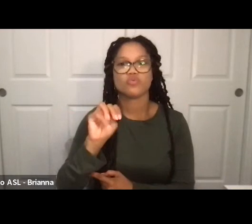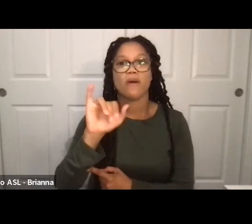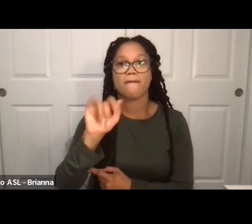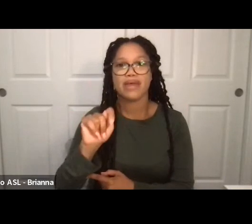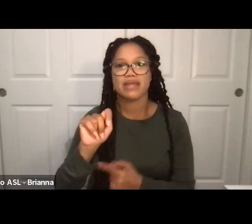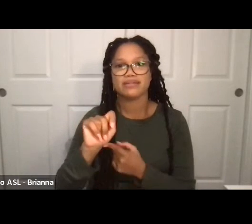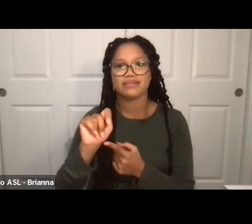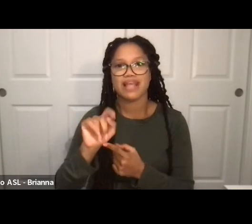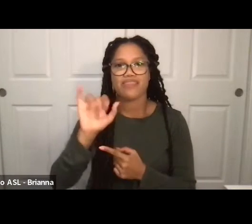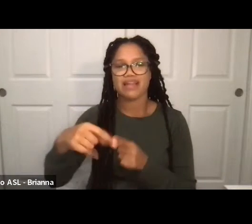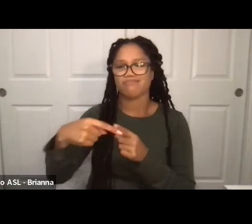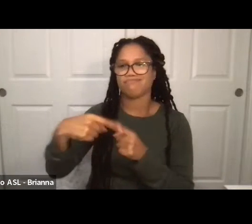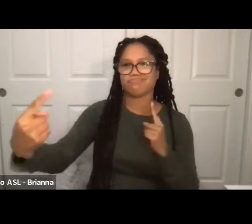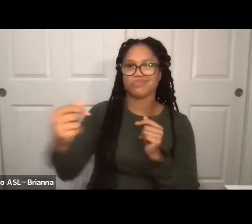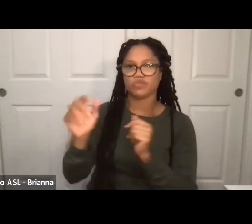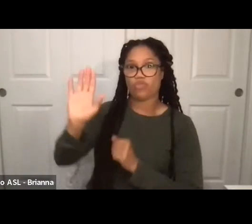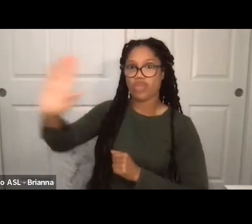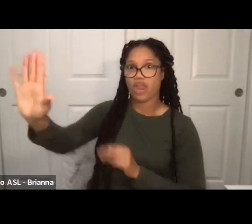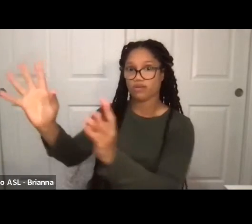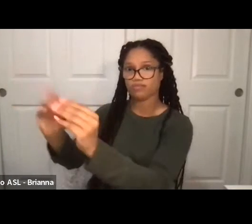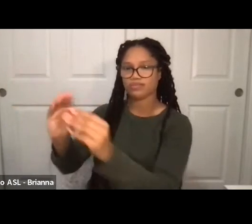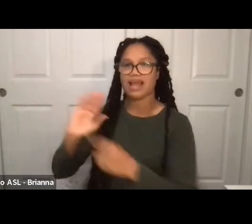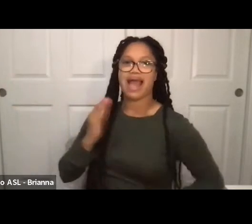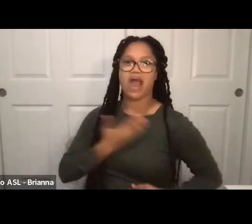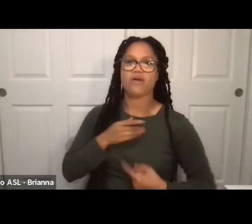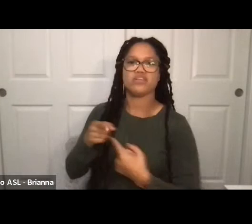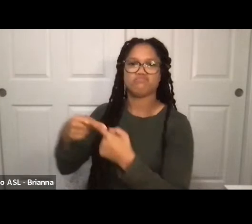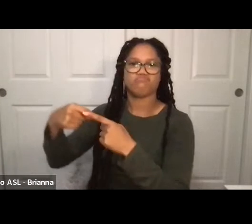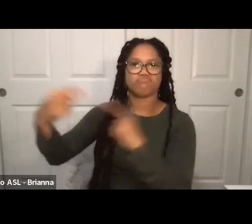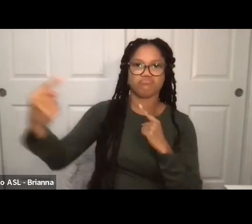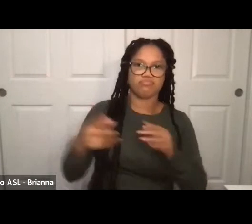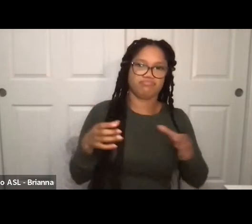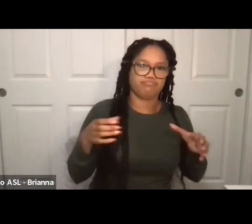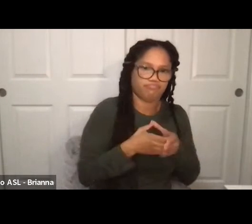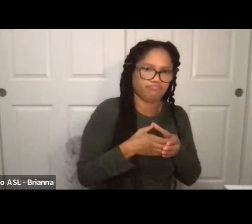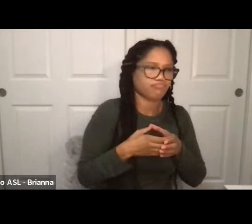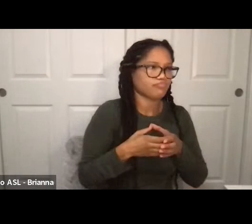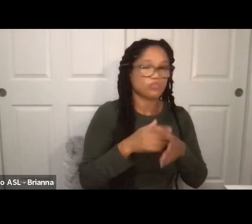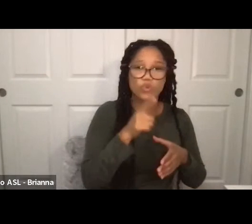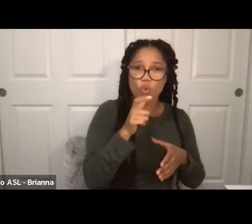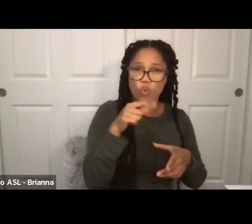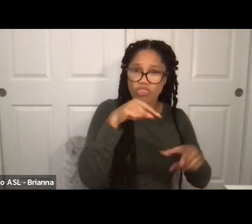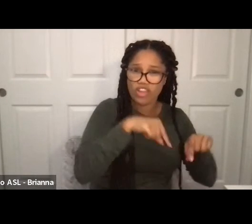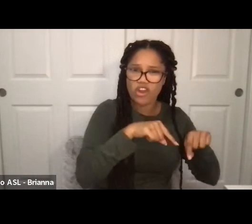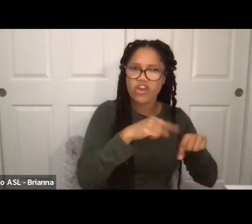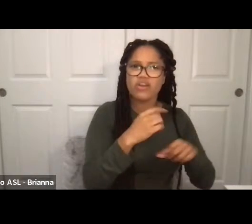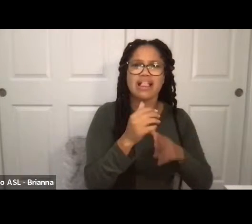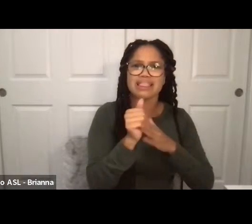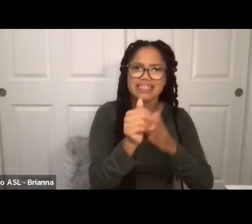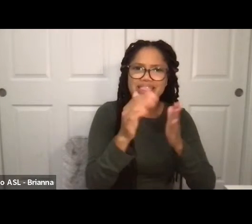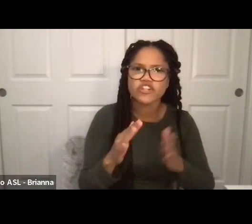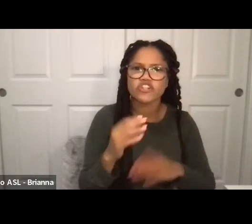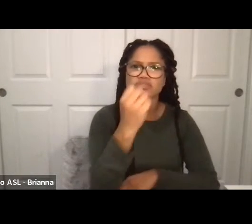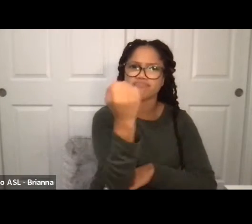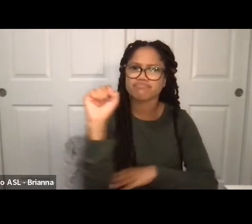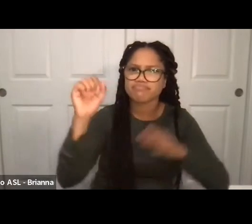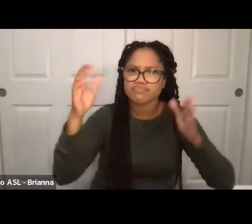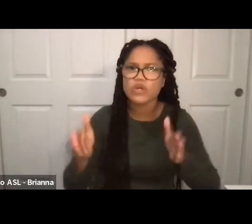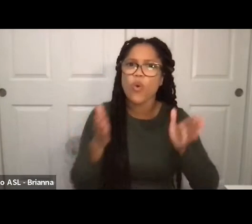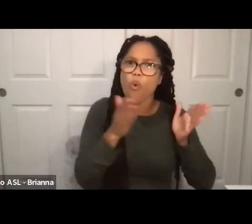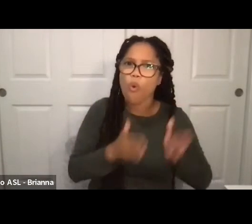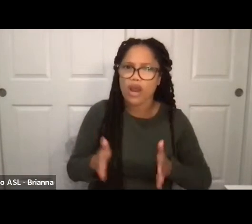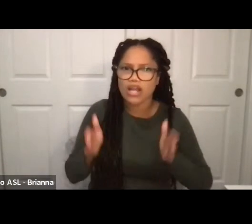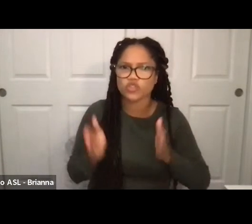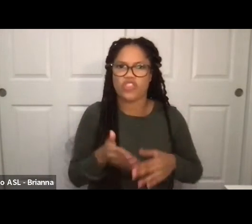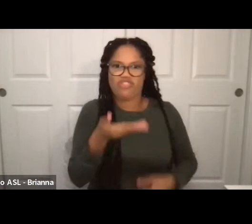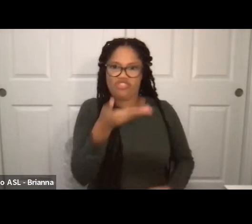there are revolutionary leaders, thinkers, organizers, activists from all around the world who are there.